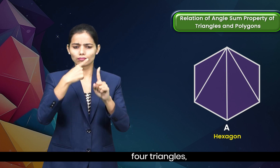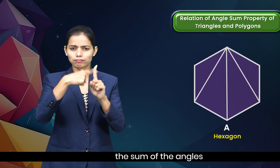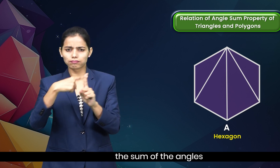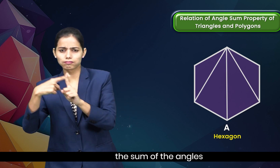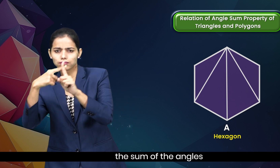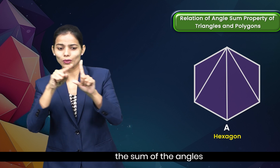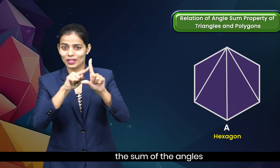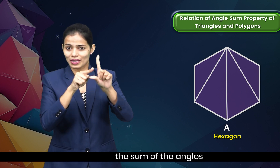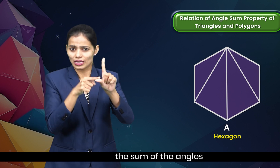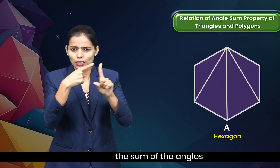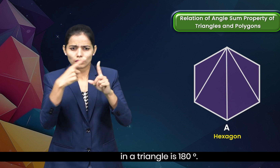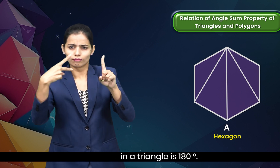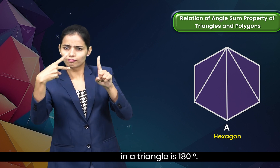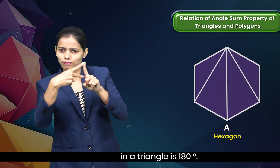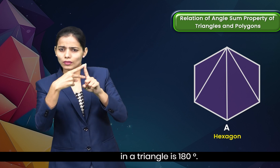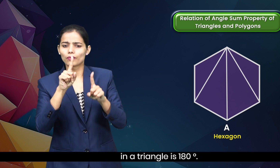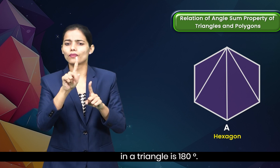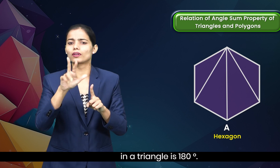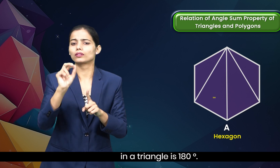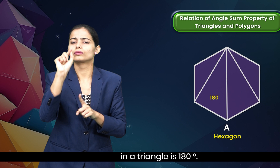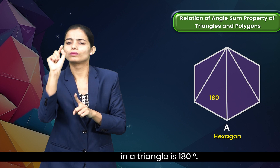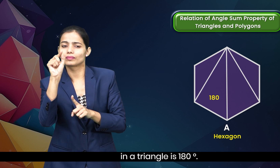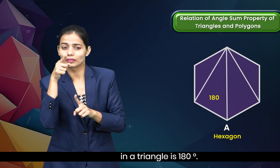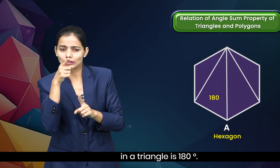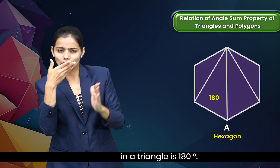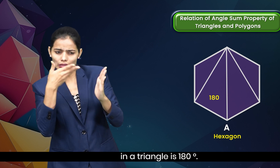The sum of the angles in a triangle is 180 degree.